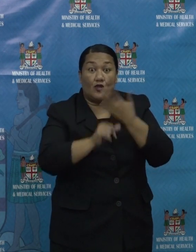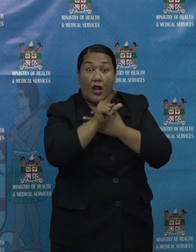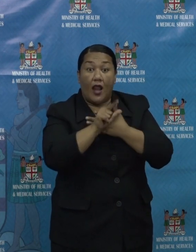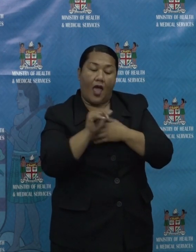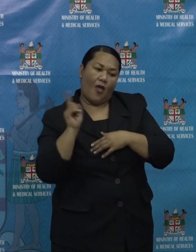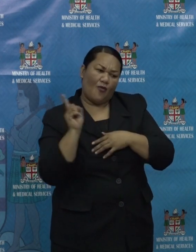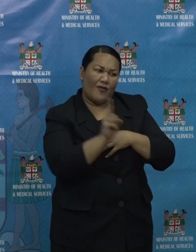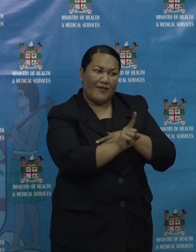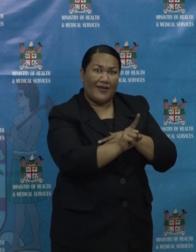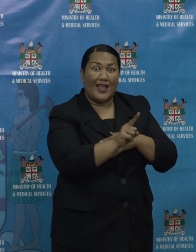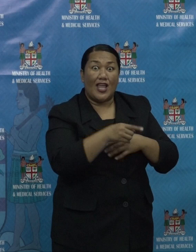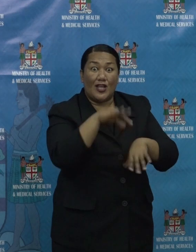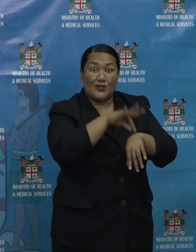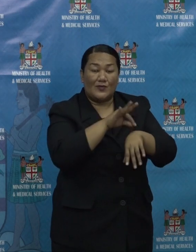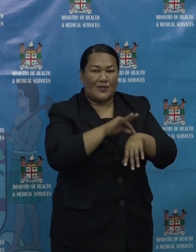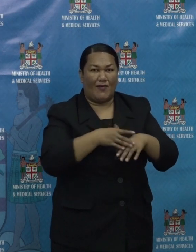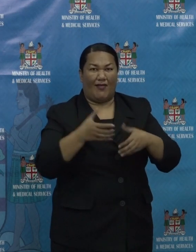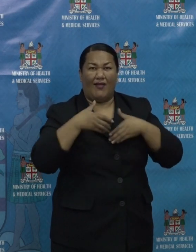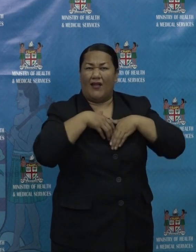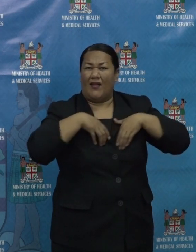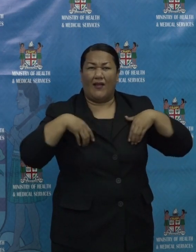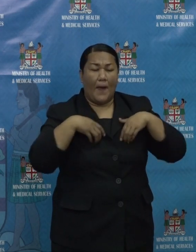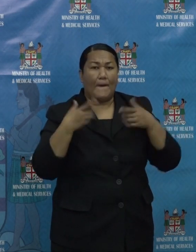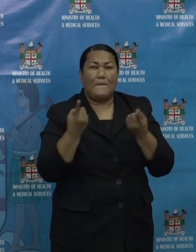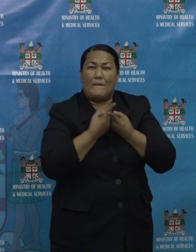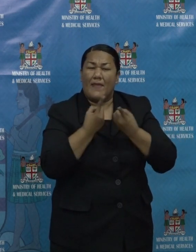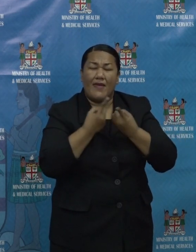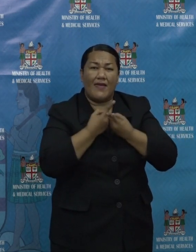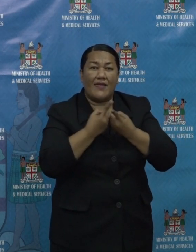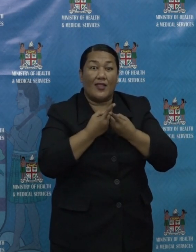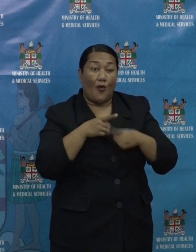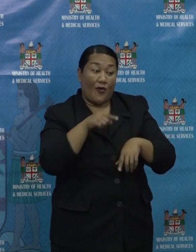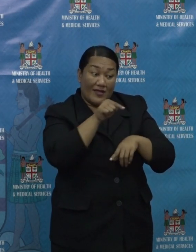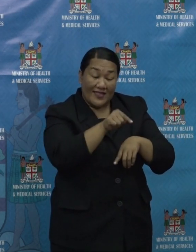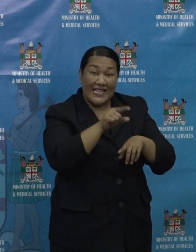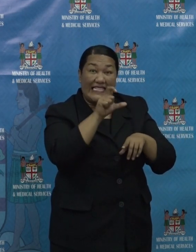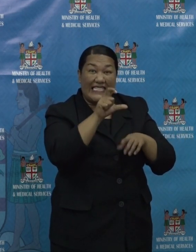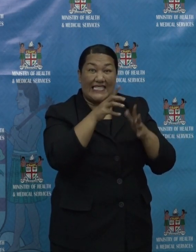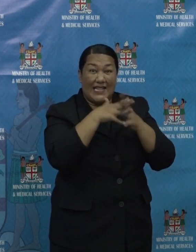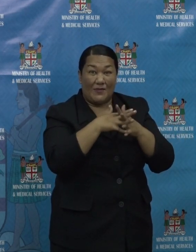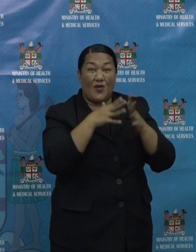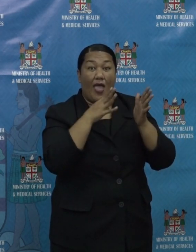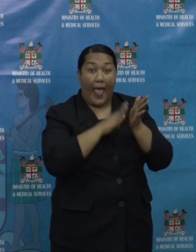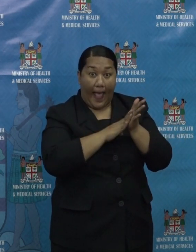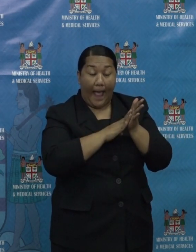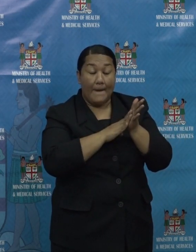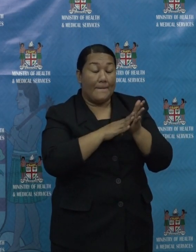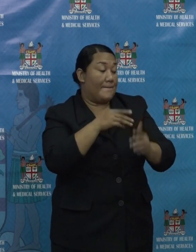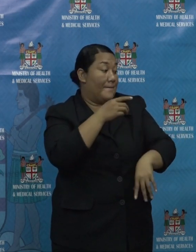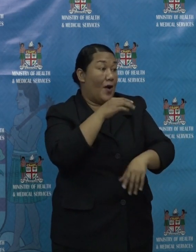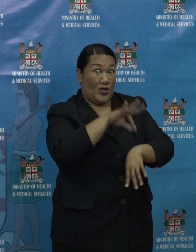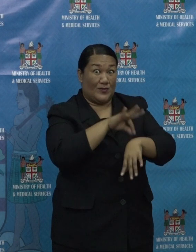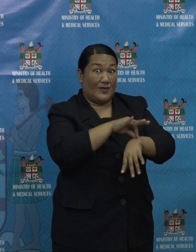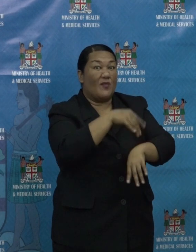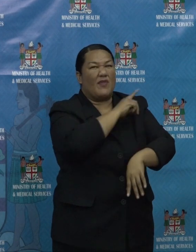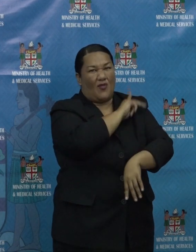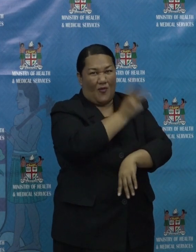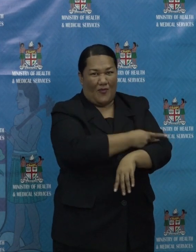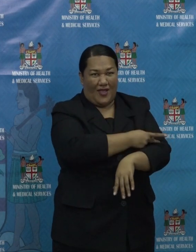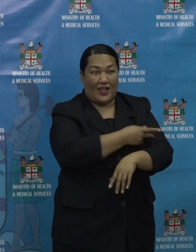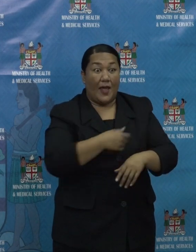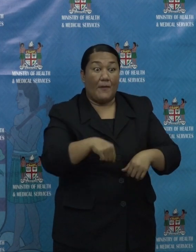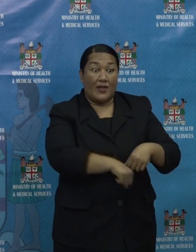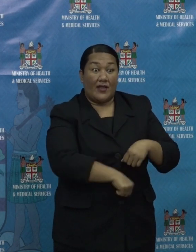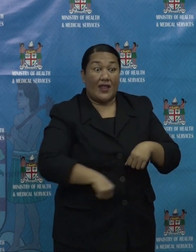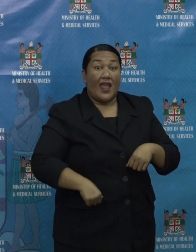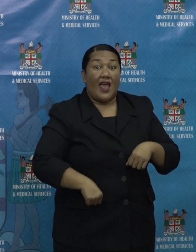chest pain. She was retrieved by the medical team to CWM Hospital. Her baby was delivered by emergency cesarean section on the 18th